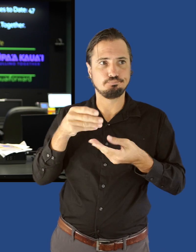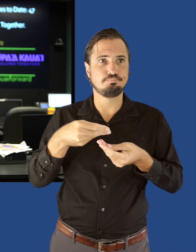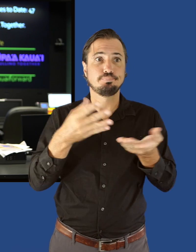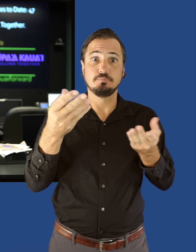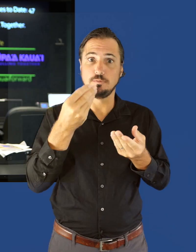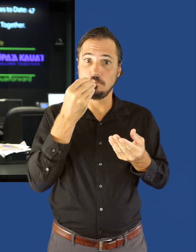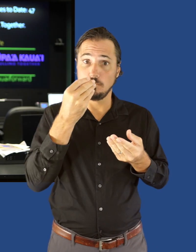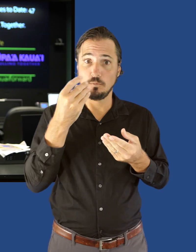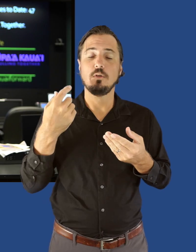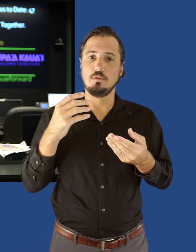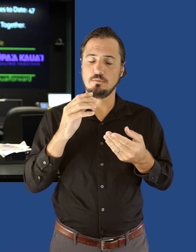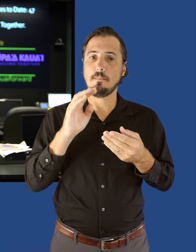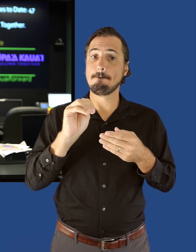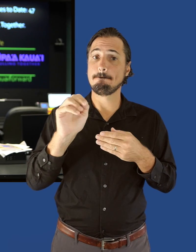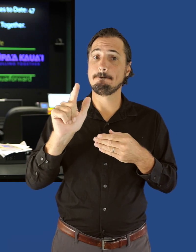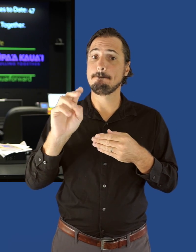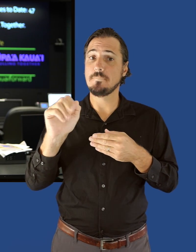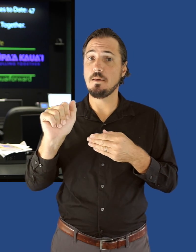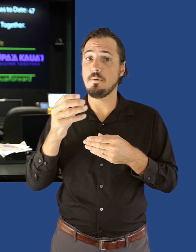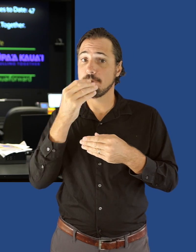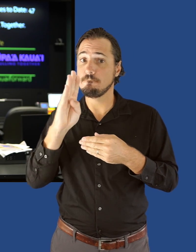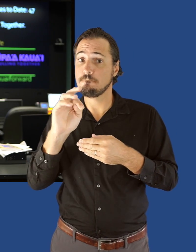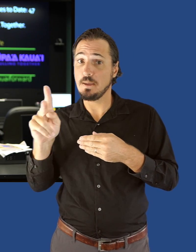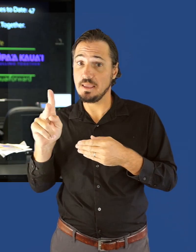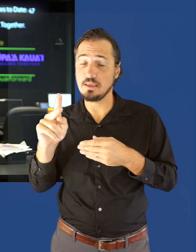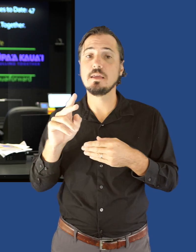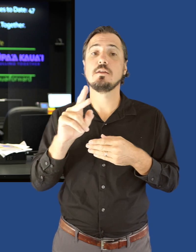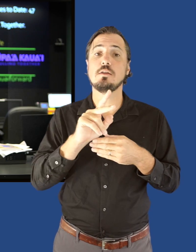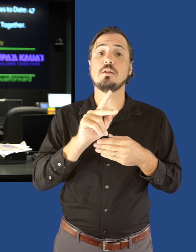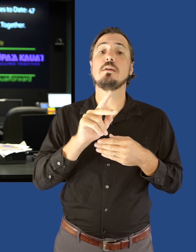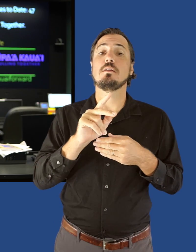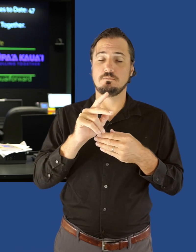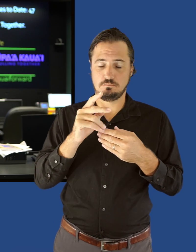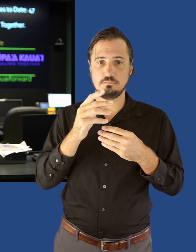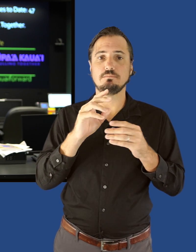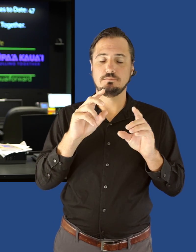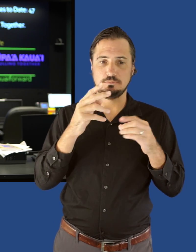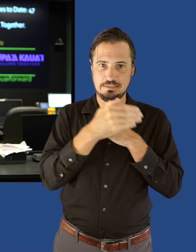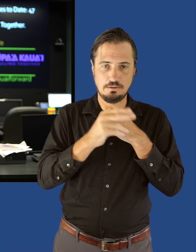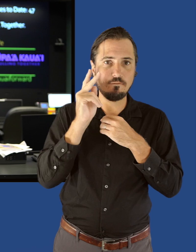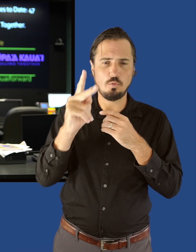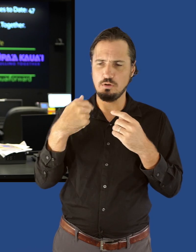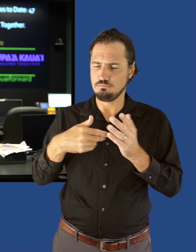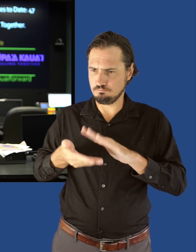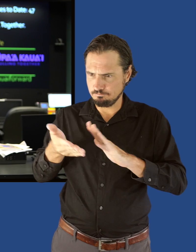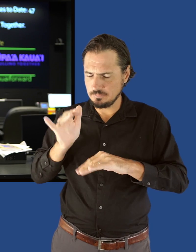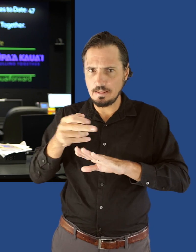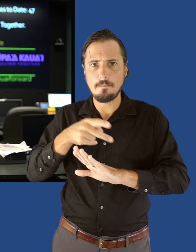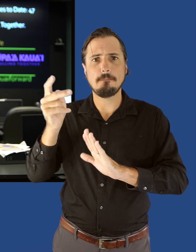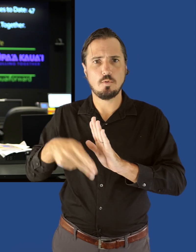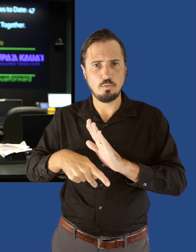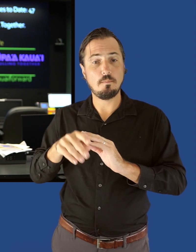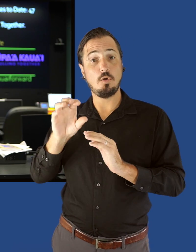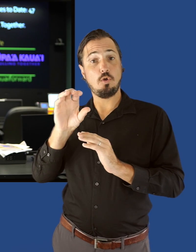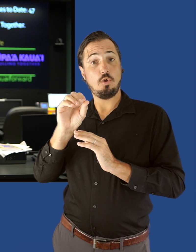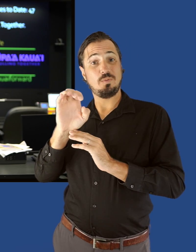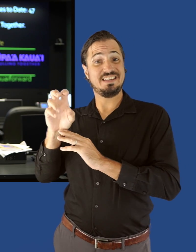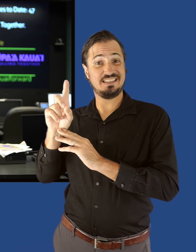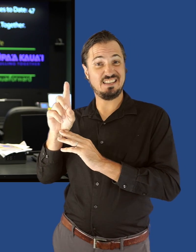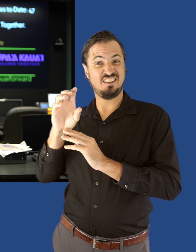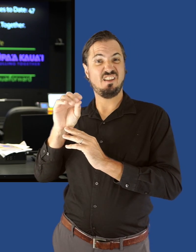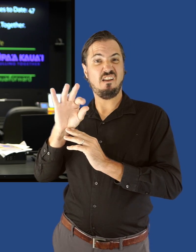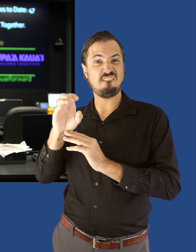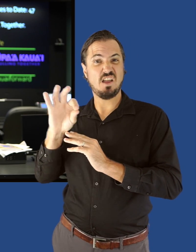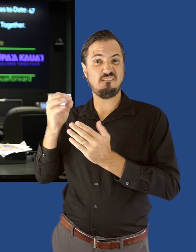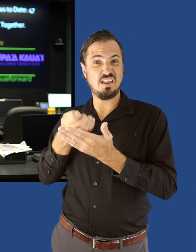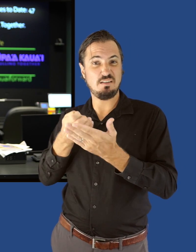and Malama Kauai to run the program for 8 weeks. During that time, OED was able to secure another